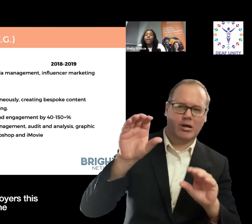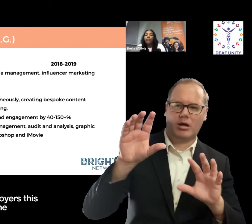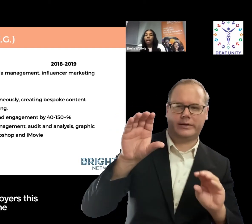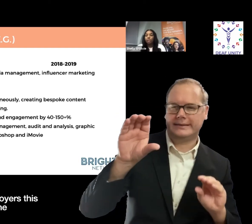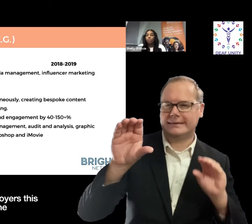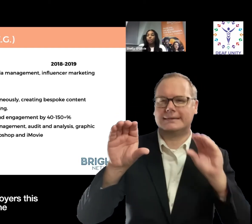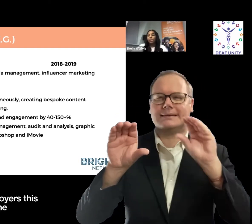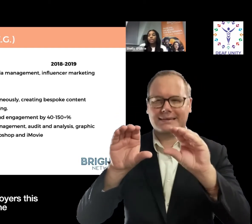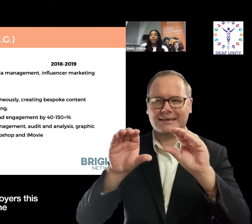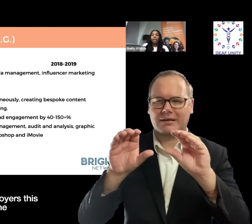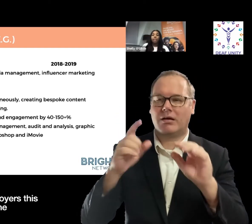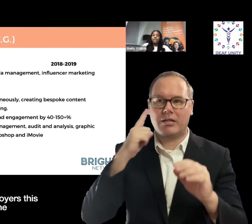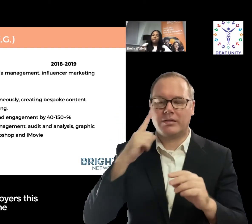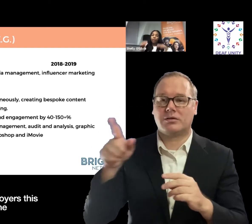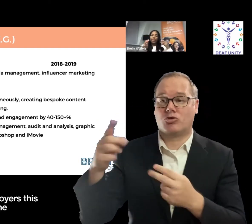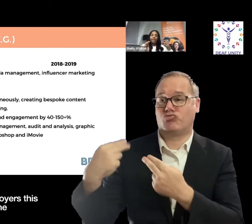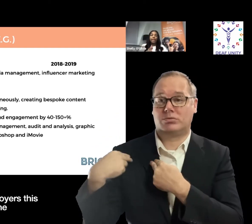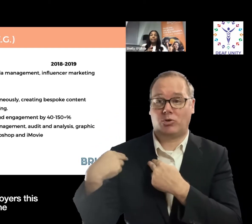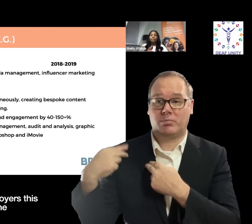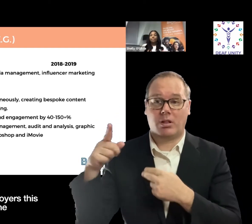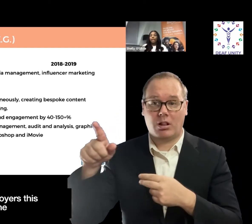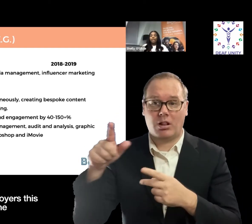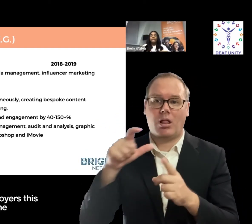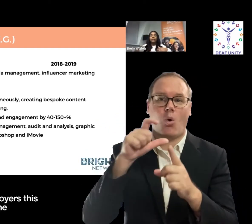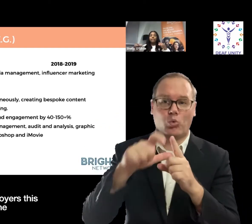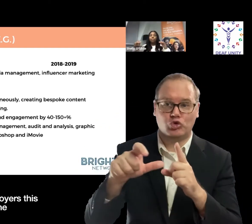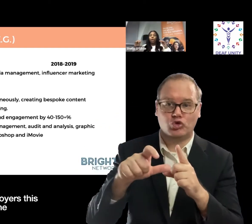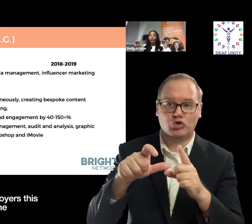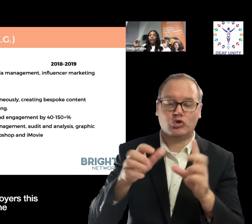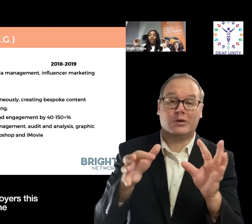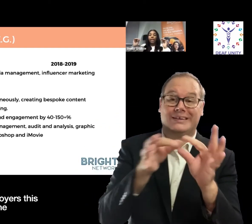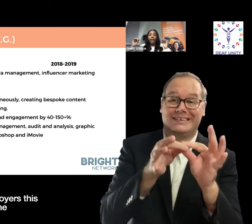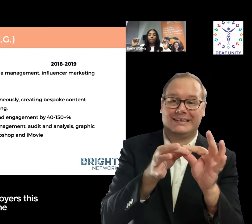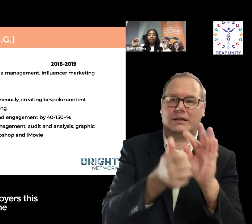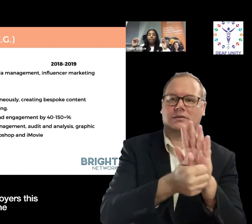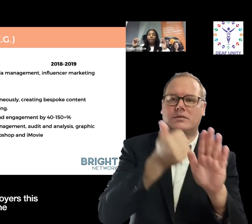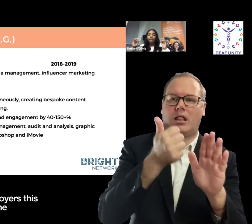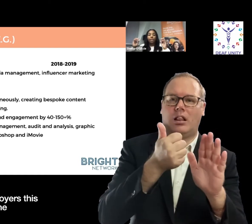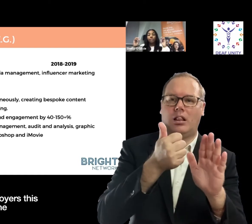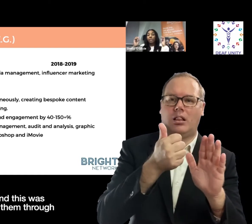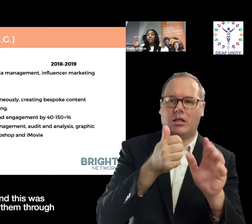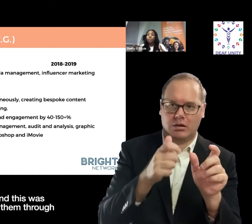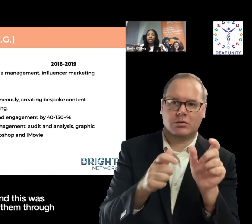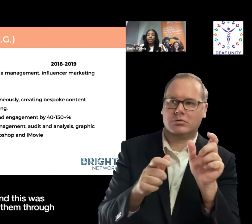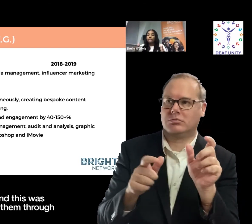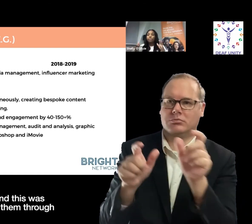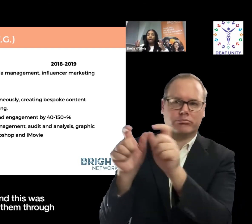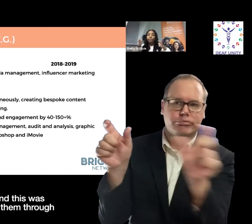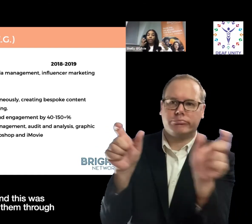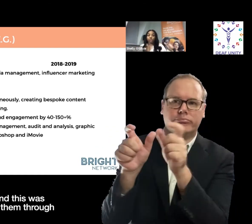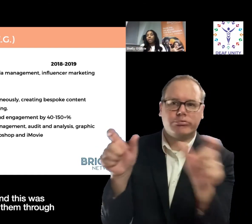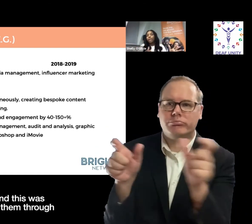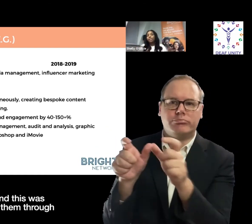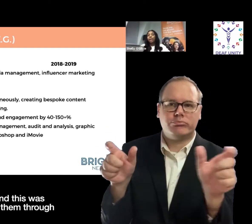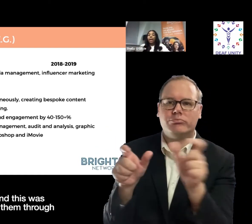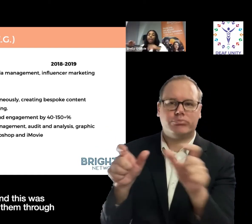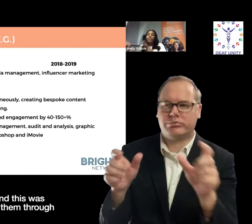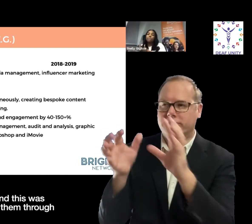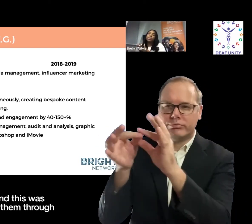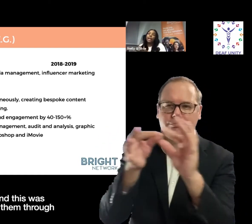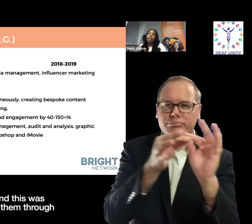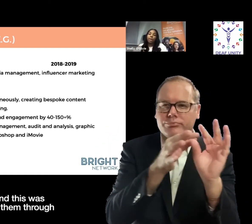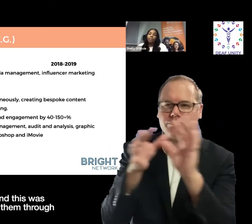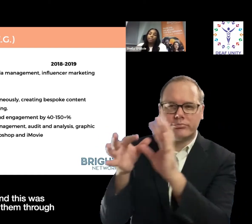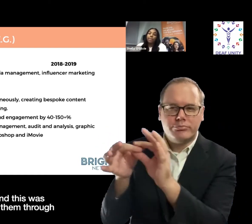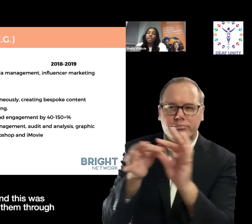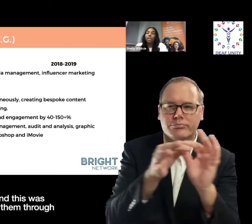it can really highlight to employers, this is what I did. This is what these are the skills that I exemplified by doing this, and this